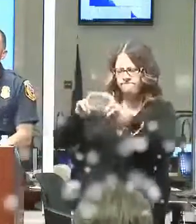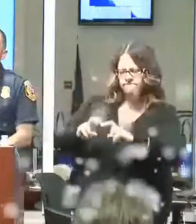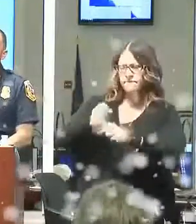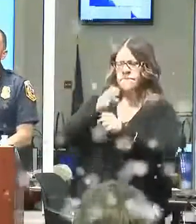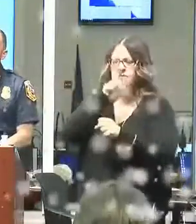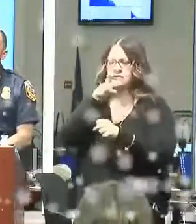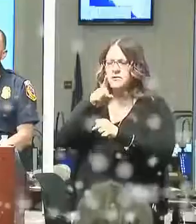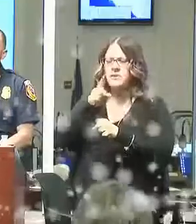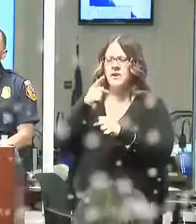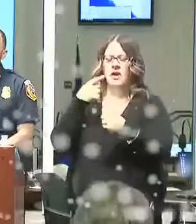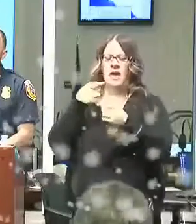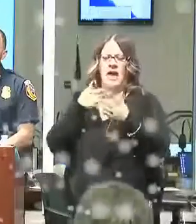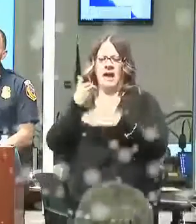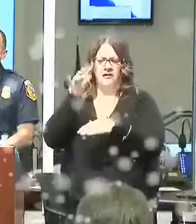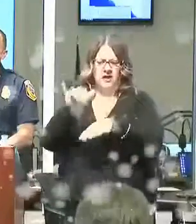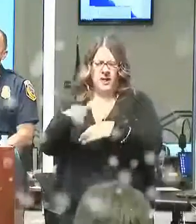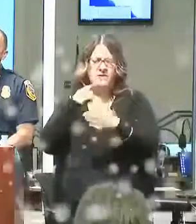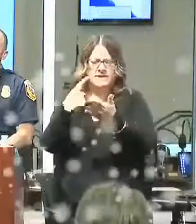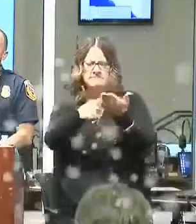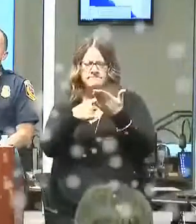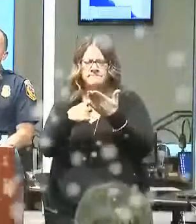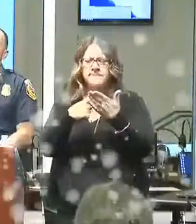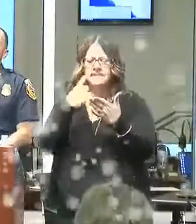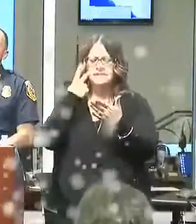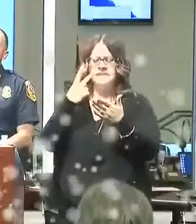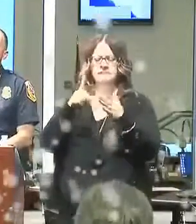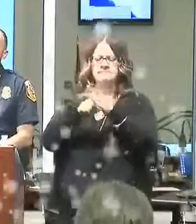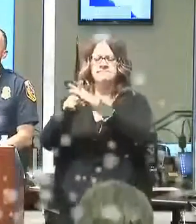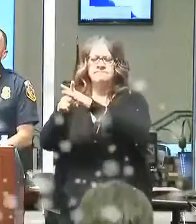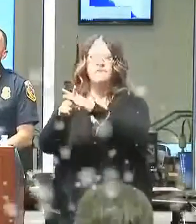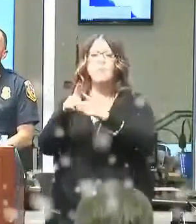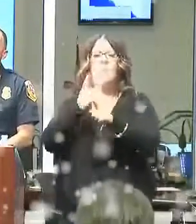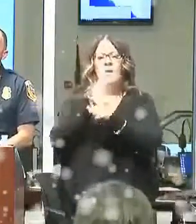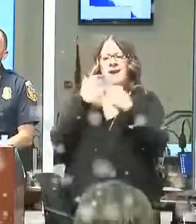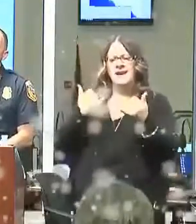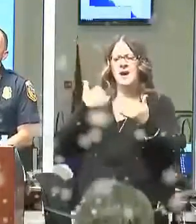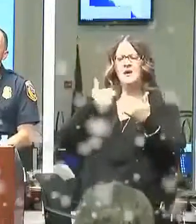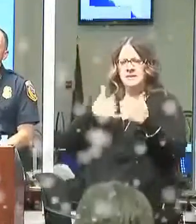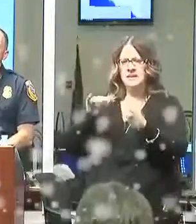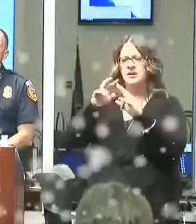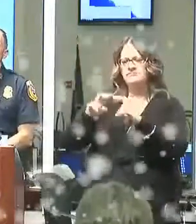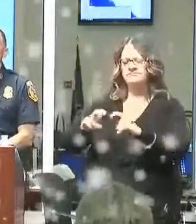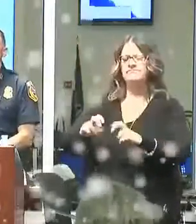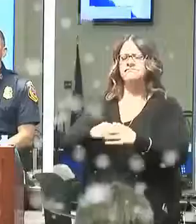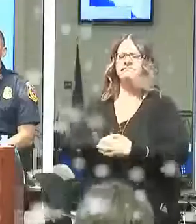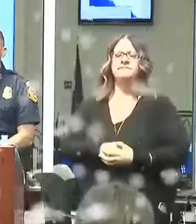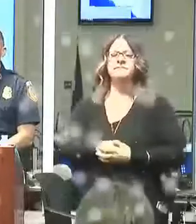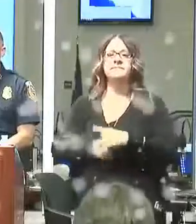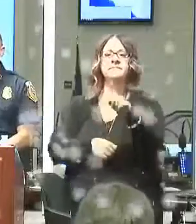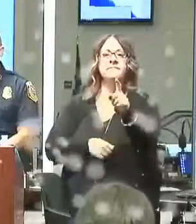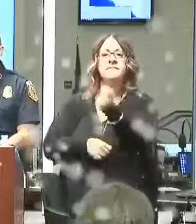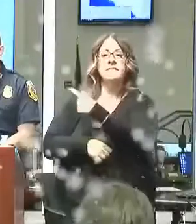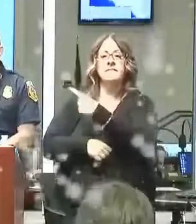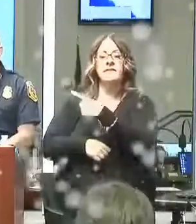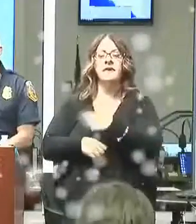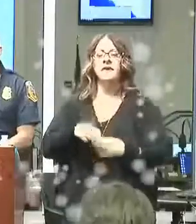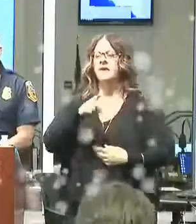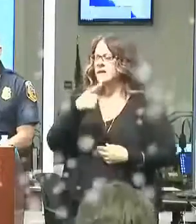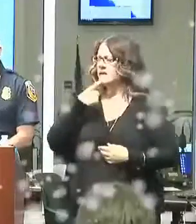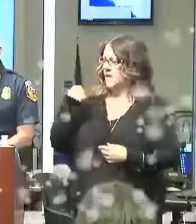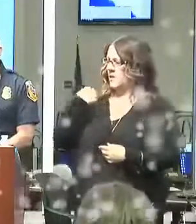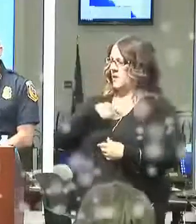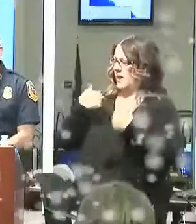issues, there are sometimes where there's circumstances. So we're right now working through those. And while I have you up there, we have a reporter